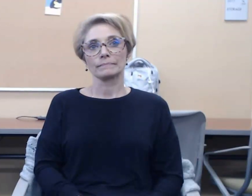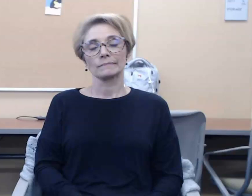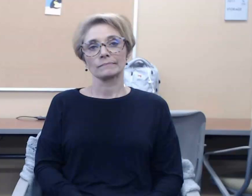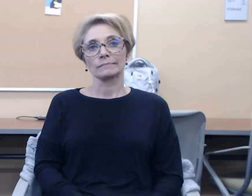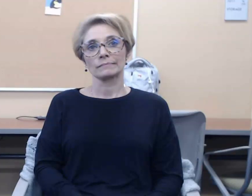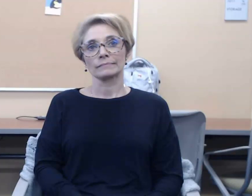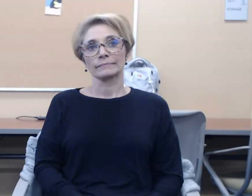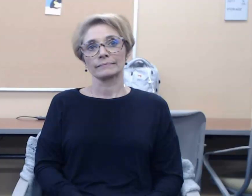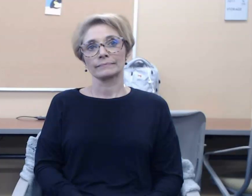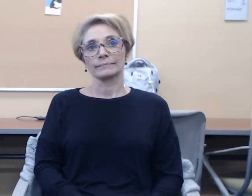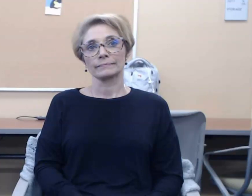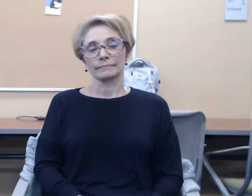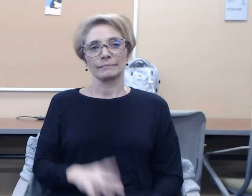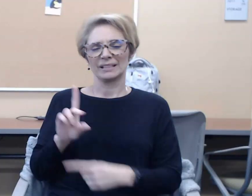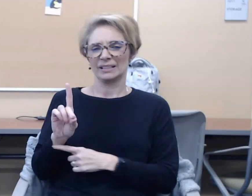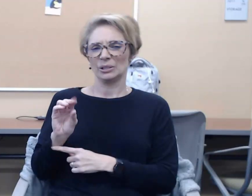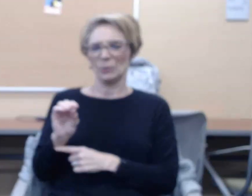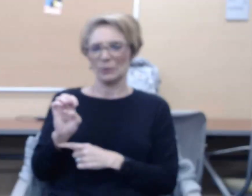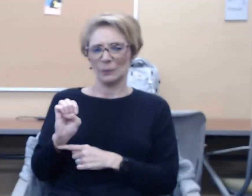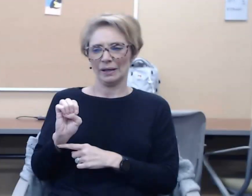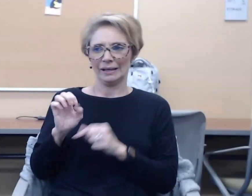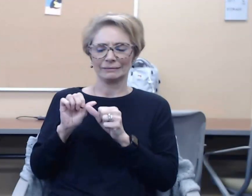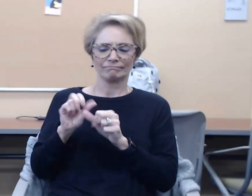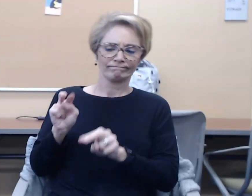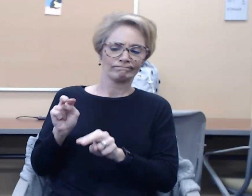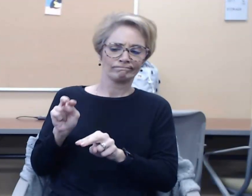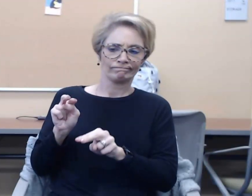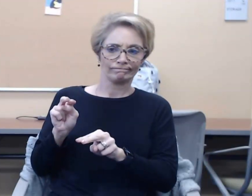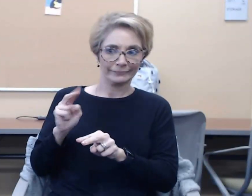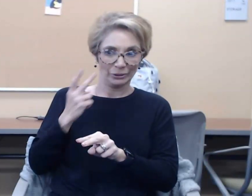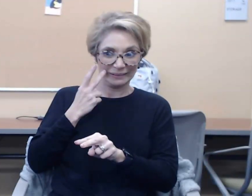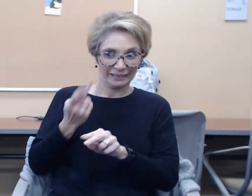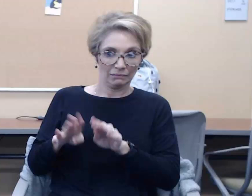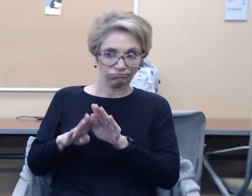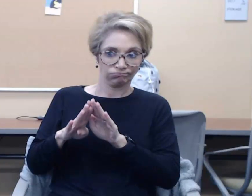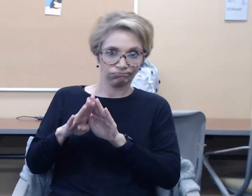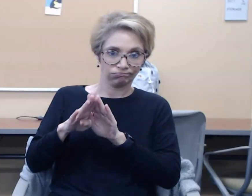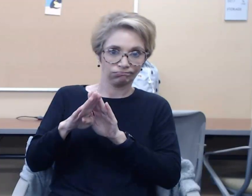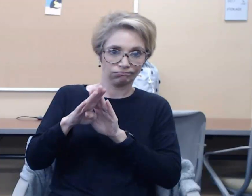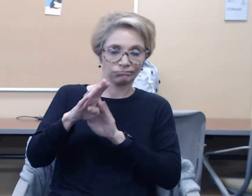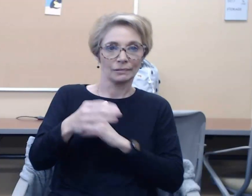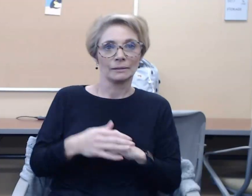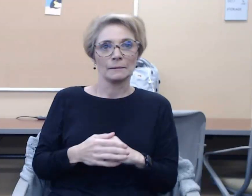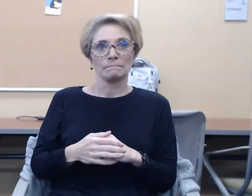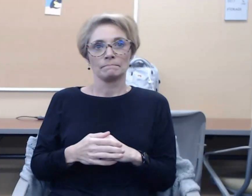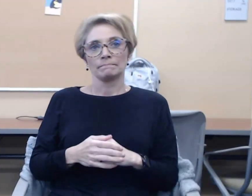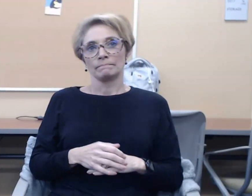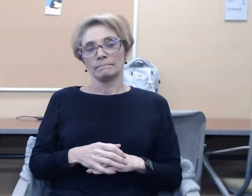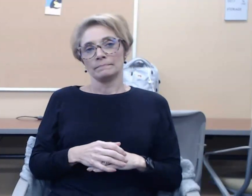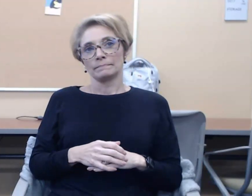continues to track these things, and you can see a steady increase throughout time. So these proportions are mirrored in other countries,